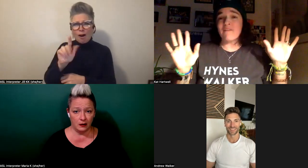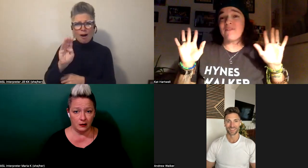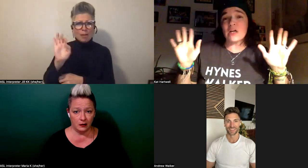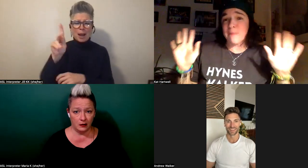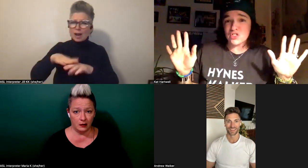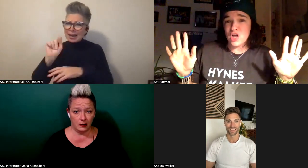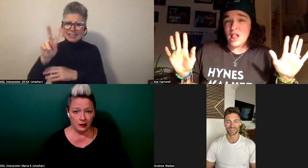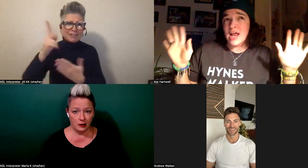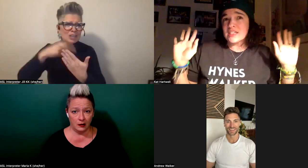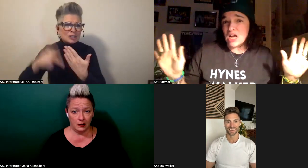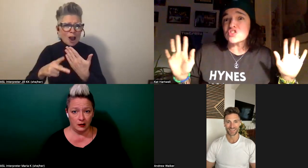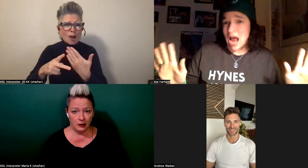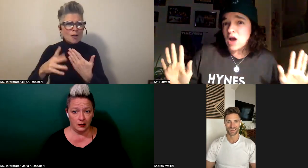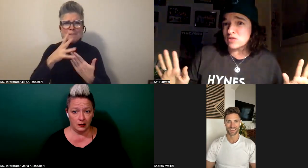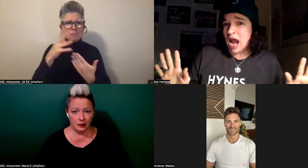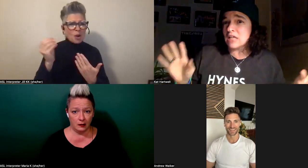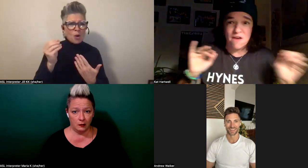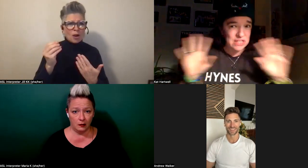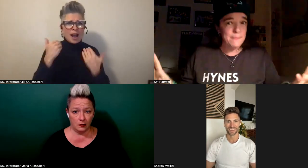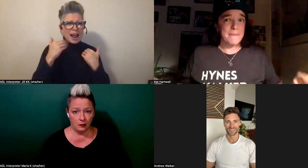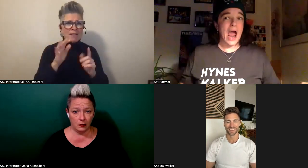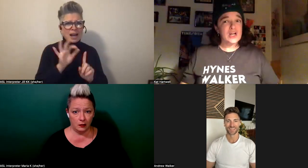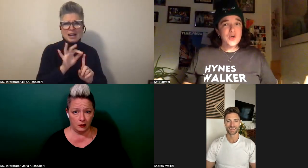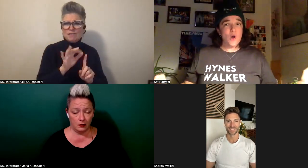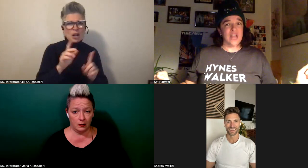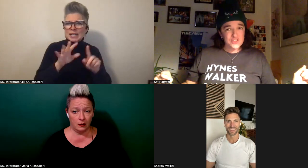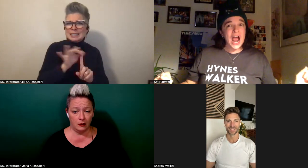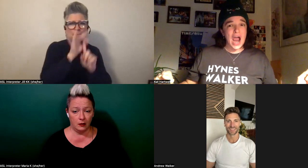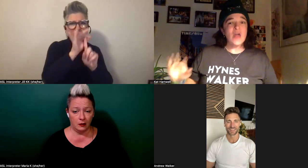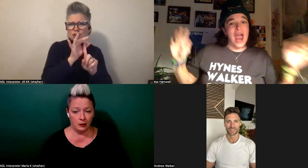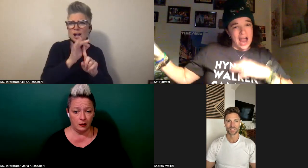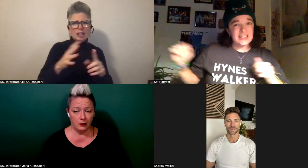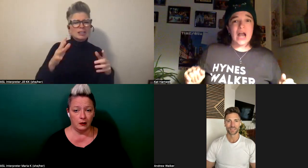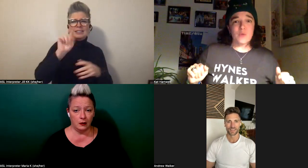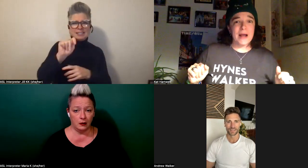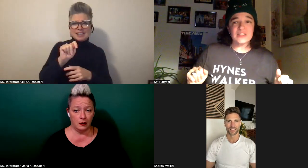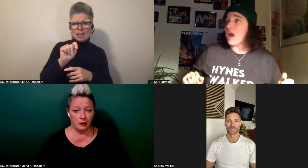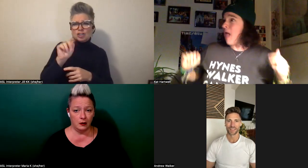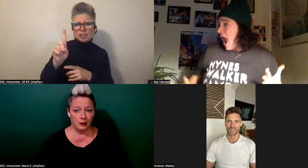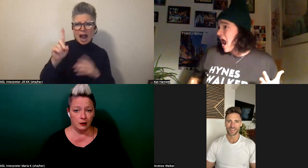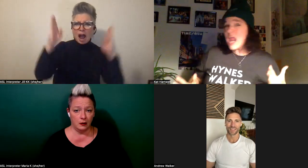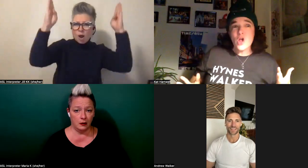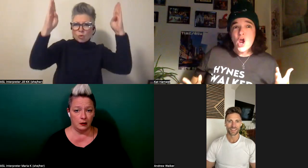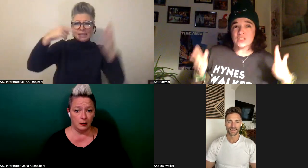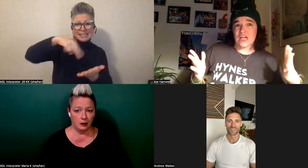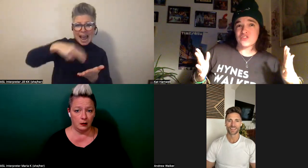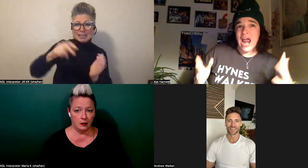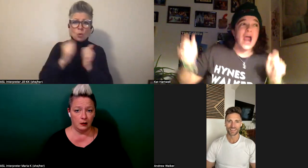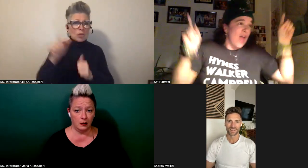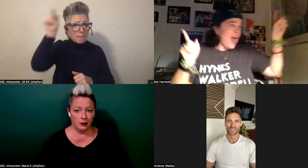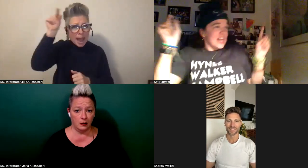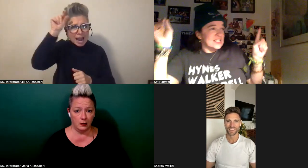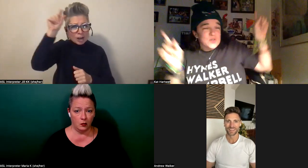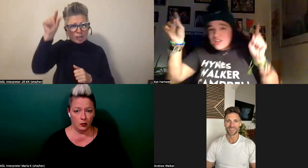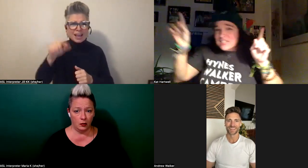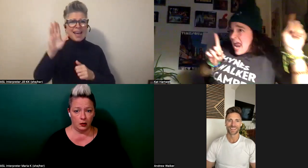and I have a very special touchdown dance. Every time the Packers go touchdown, I dance with my son. I'm like, hey, look,